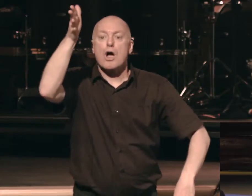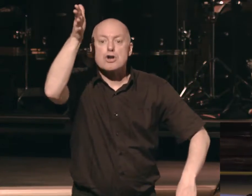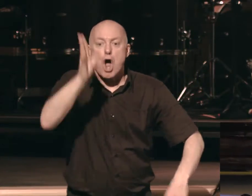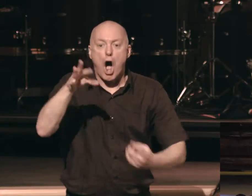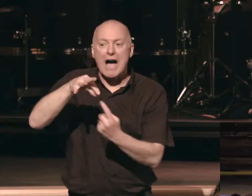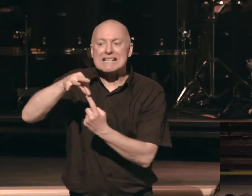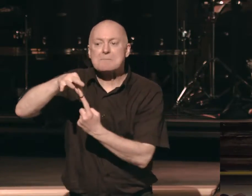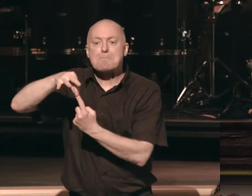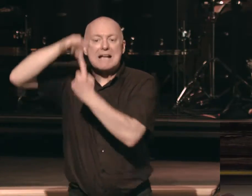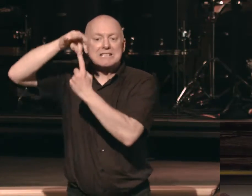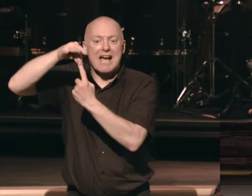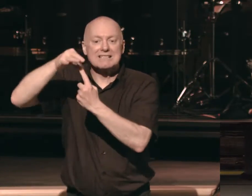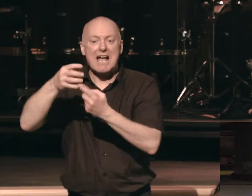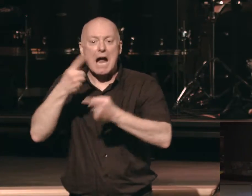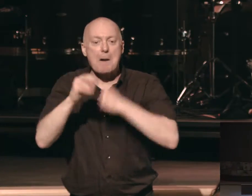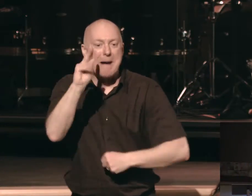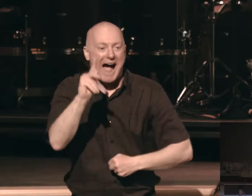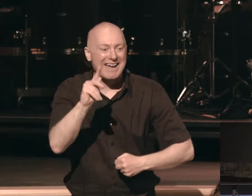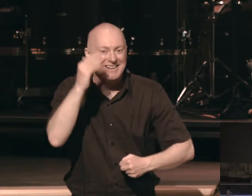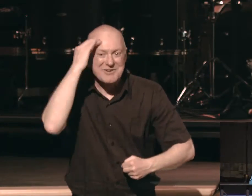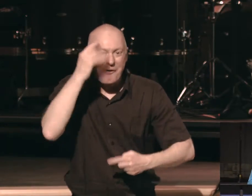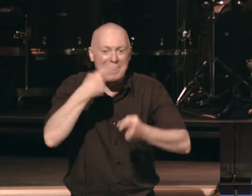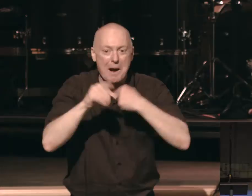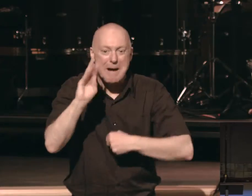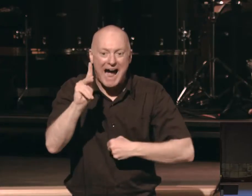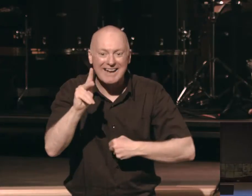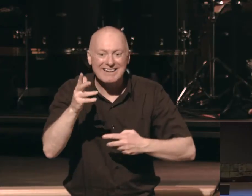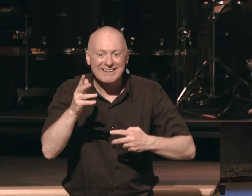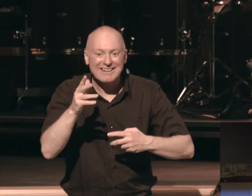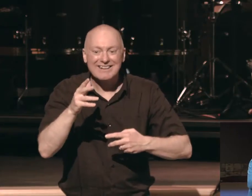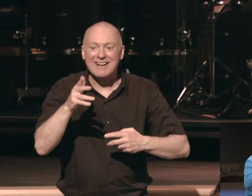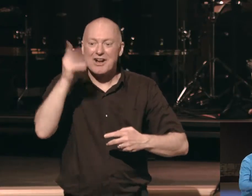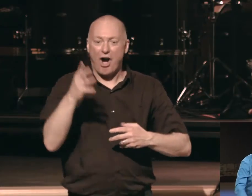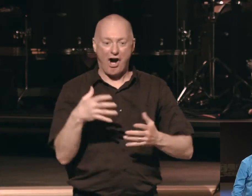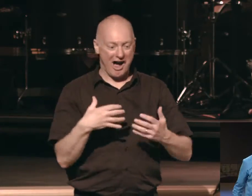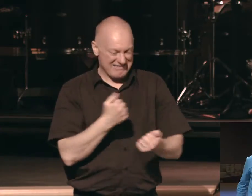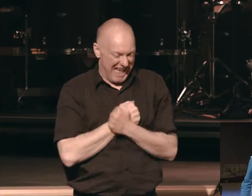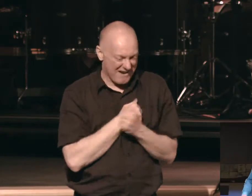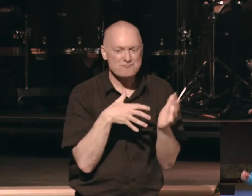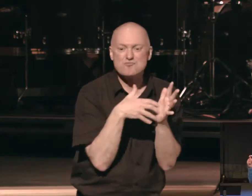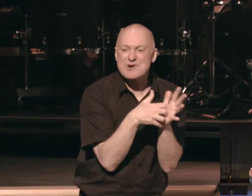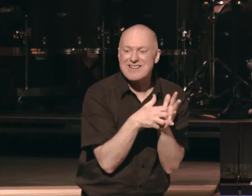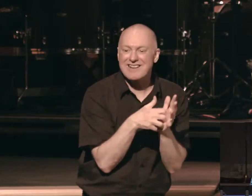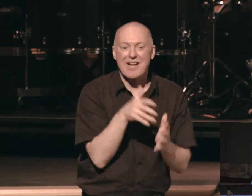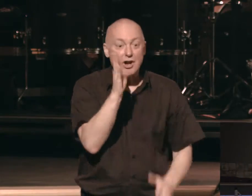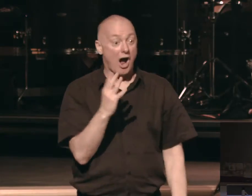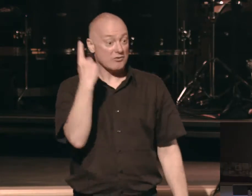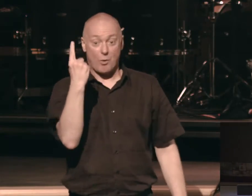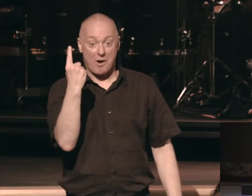God specializes in the comeback. God loves the underdog.